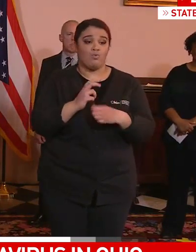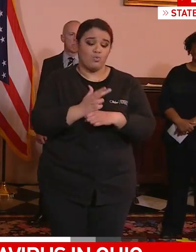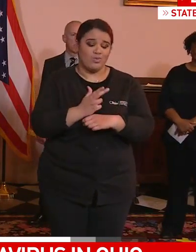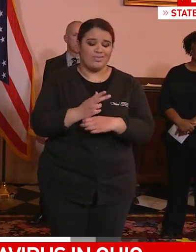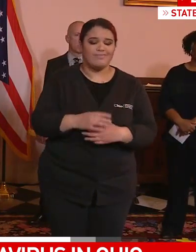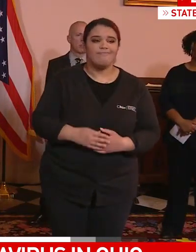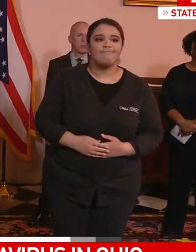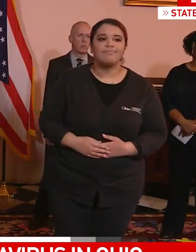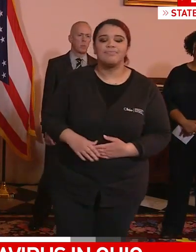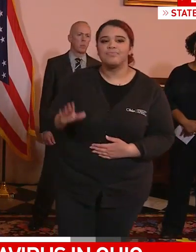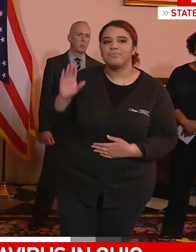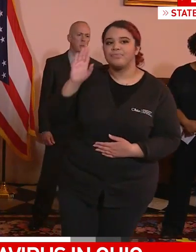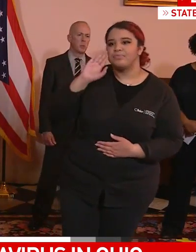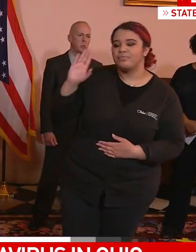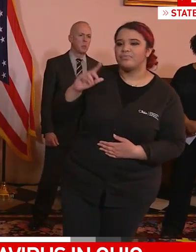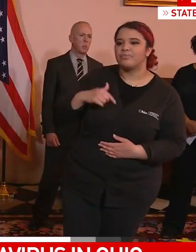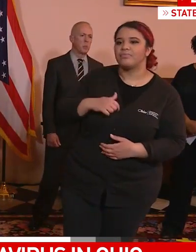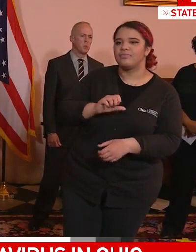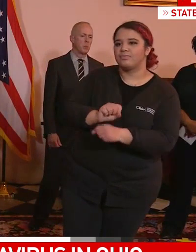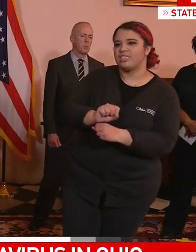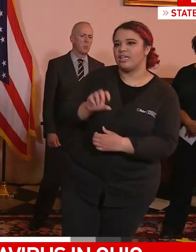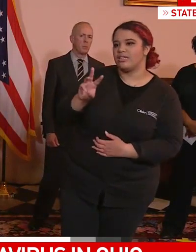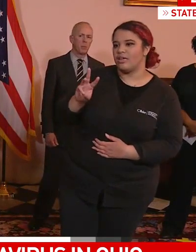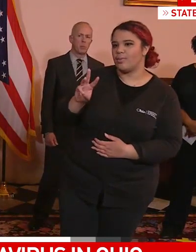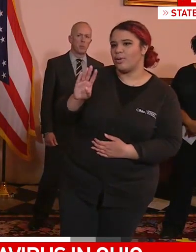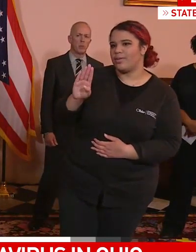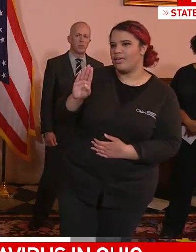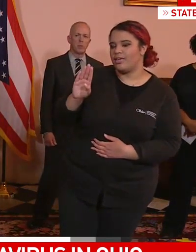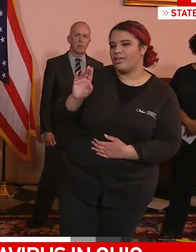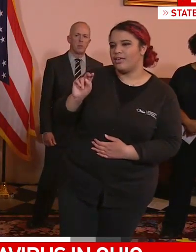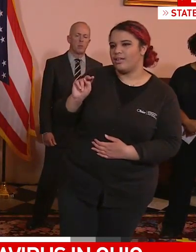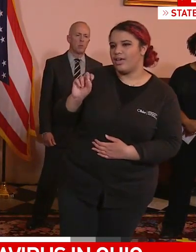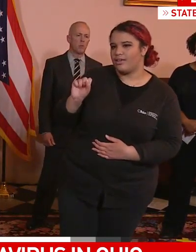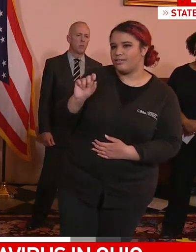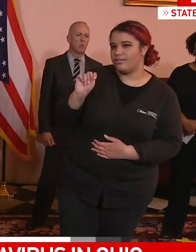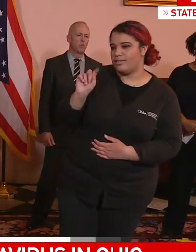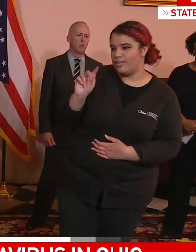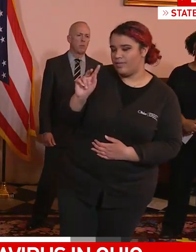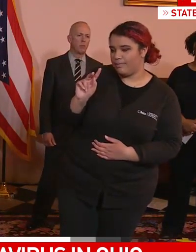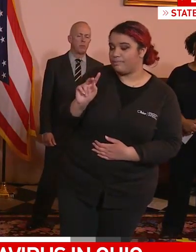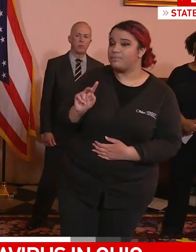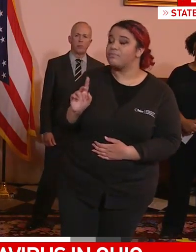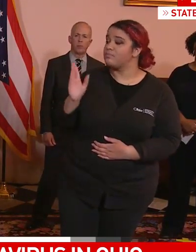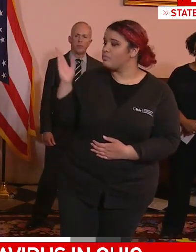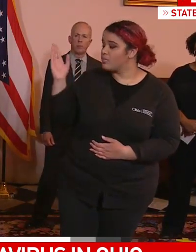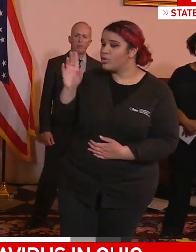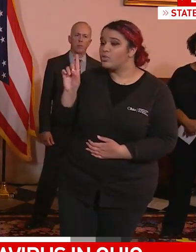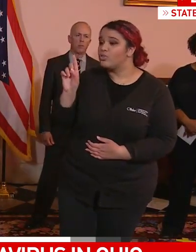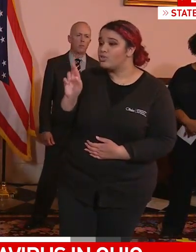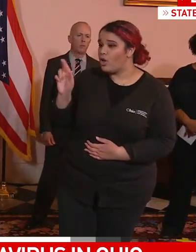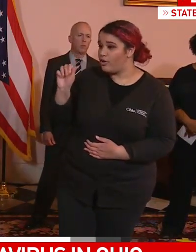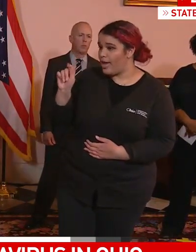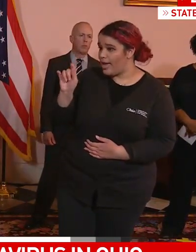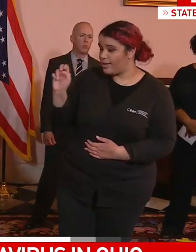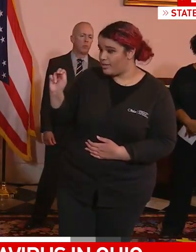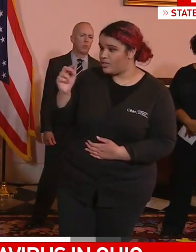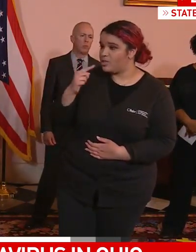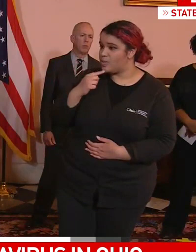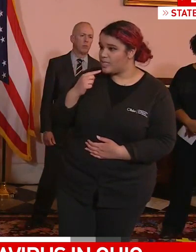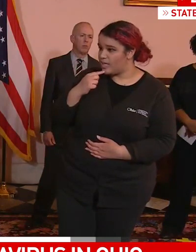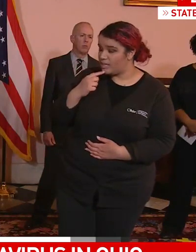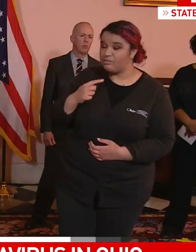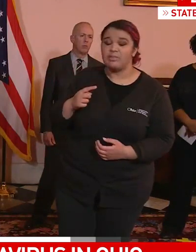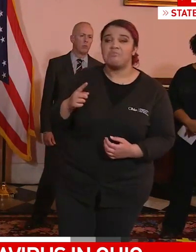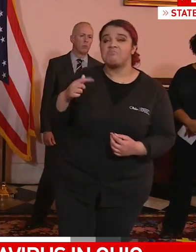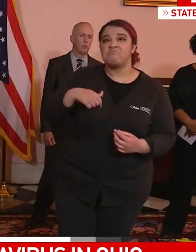Hello, Governor. Kevin Landers, WBNS TV. Dr. Acton, you said that there is, quote, "there is no scenario that we don't have